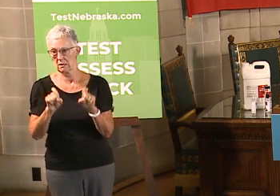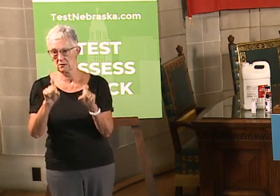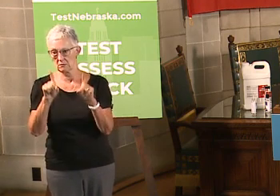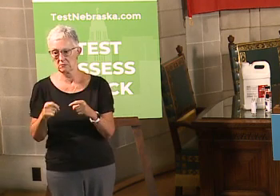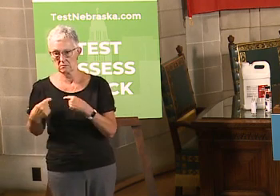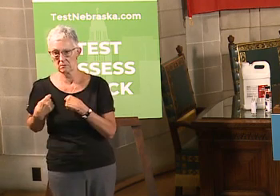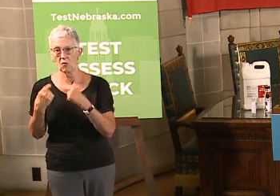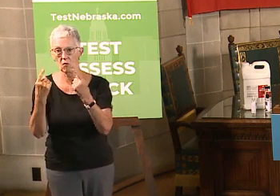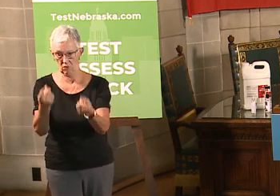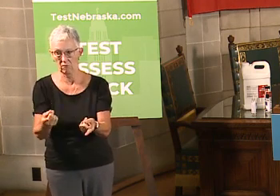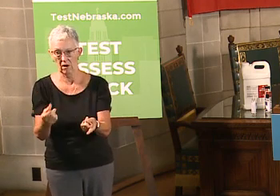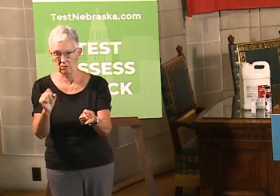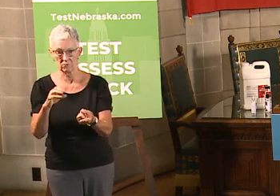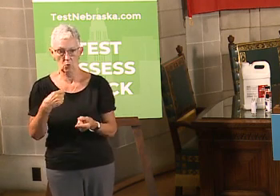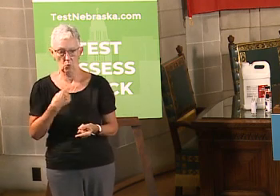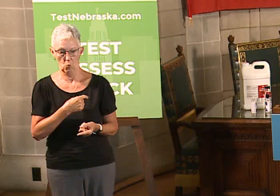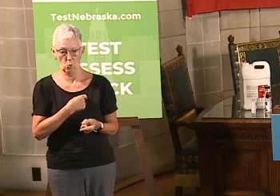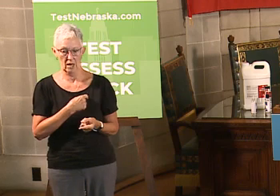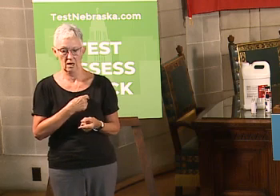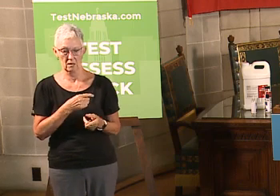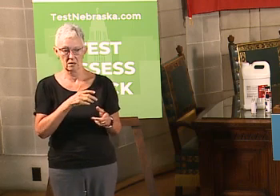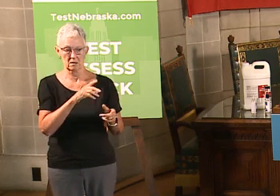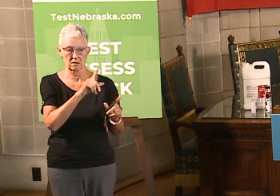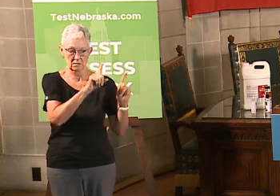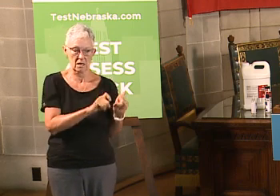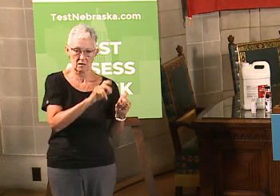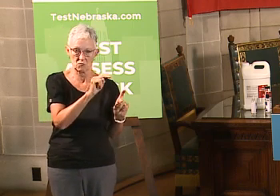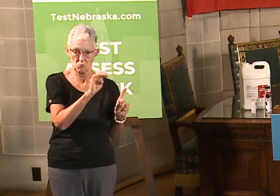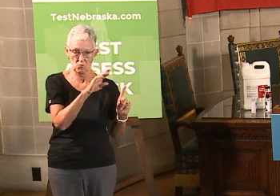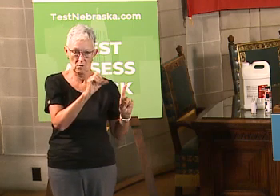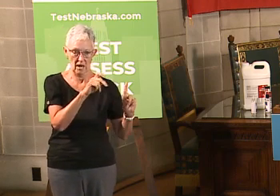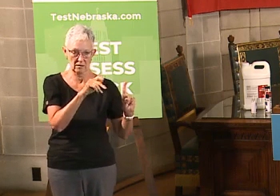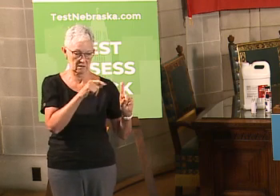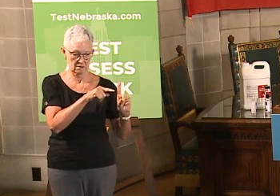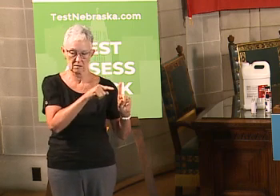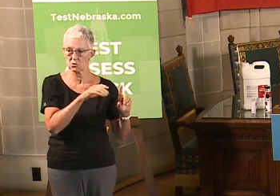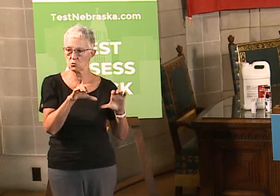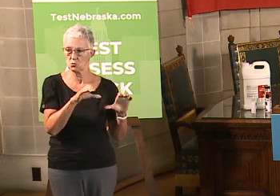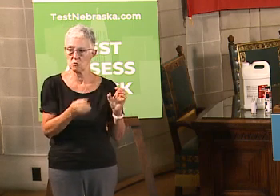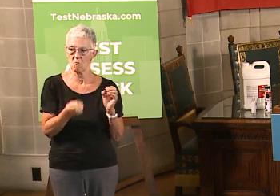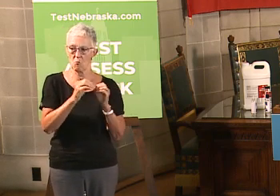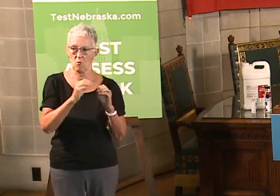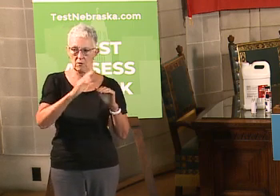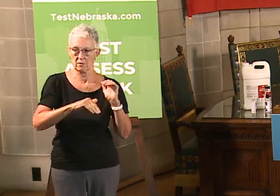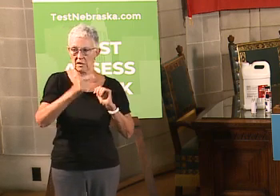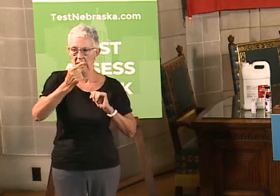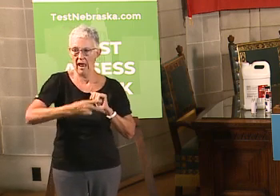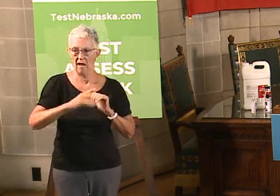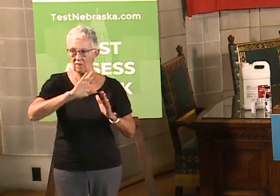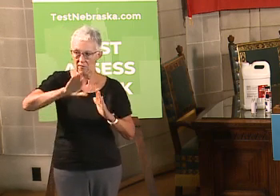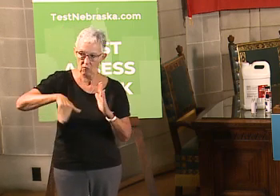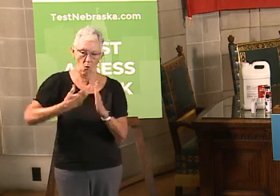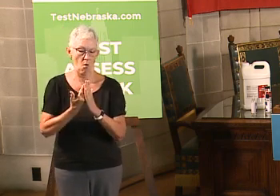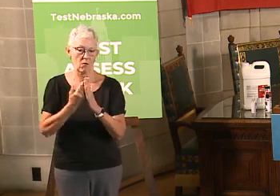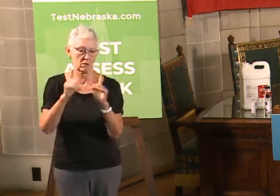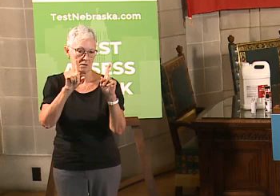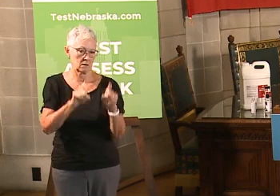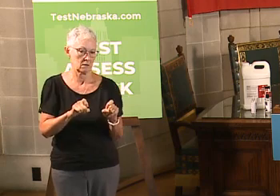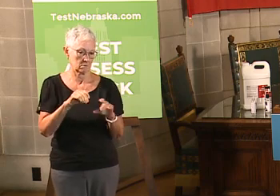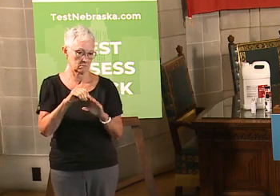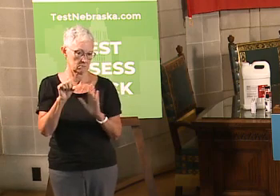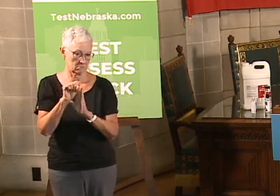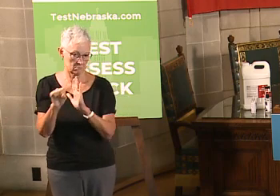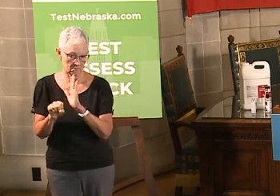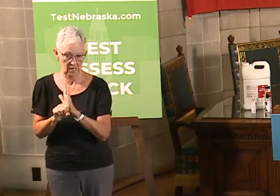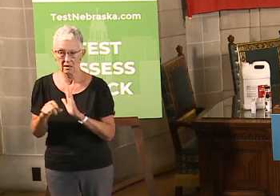tests we do in the entire state. So if you sign up, you can start looking right away to get scheduled for an appointment and get in there and get tested.